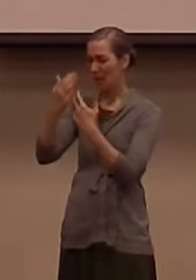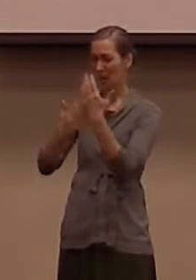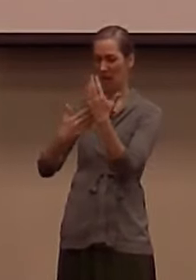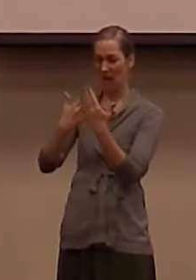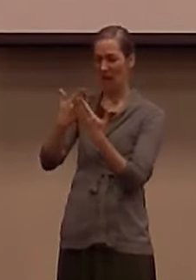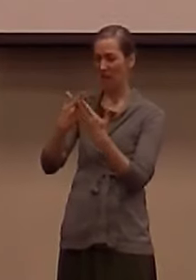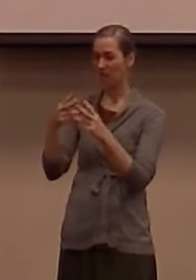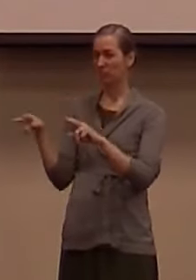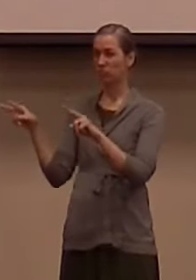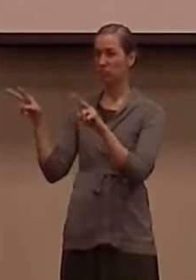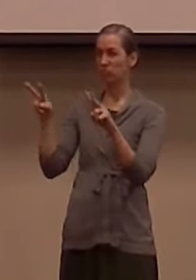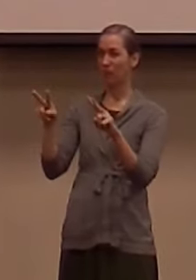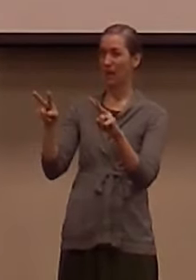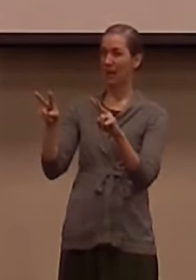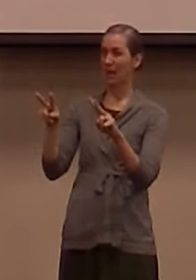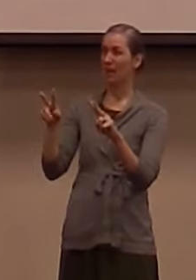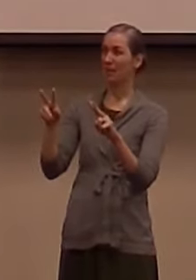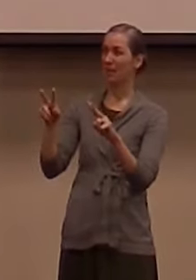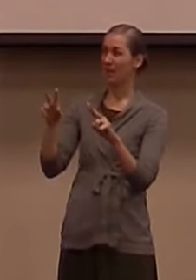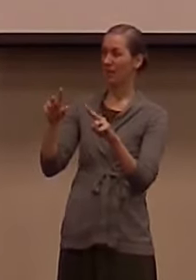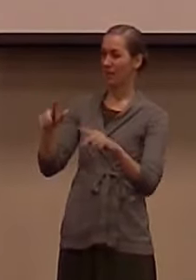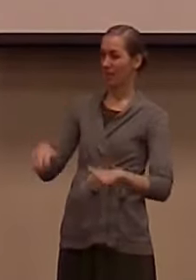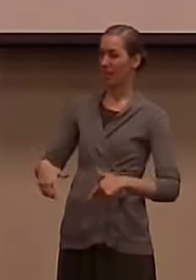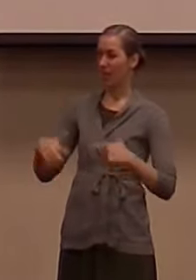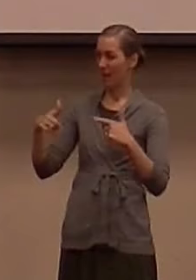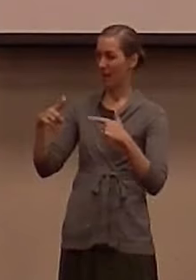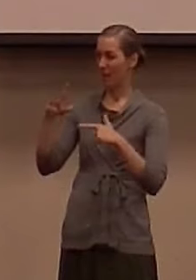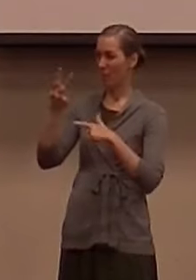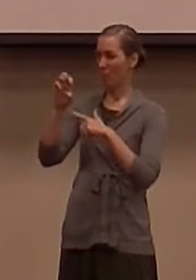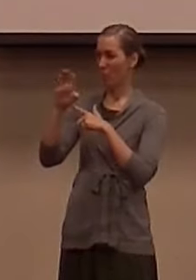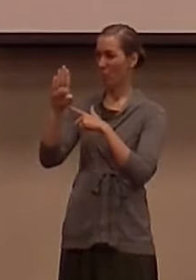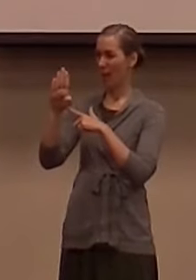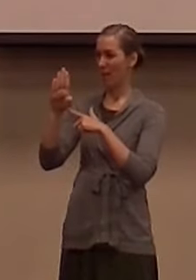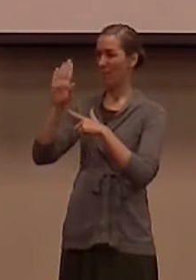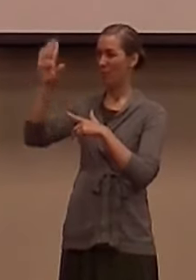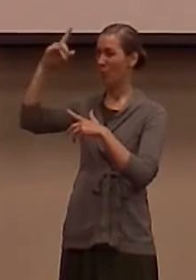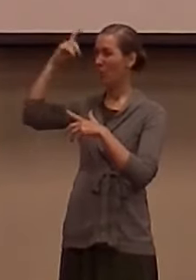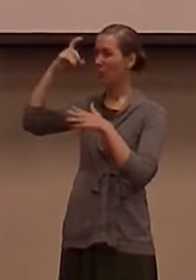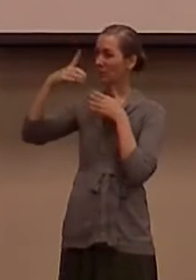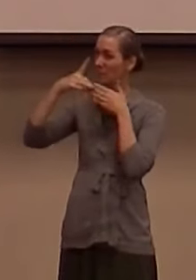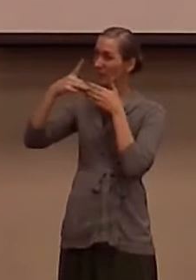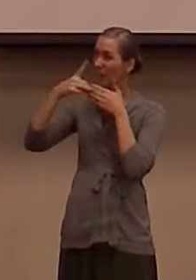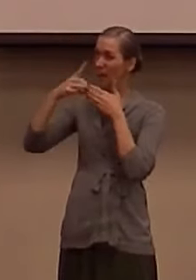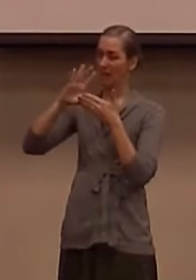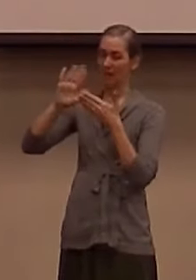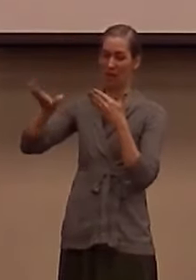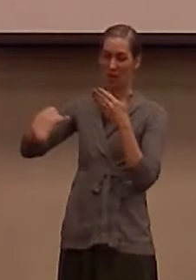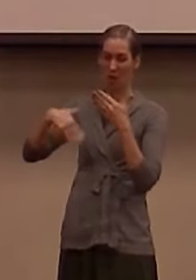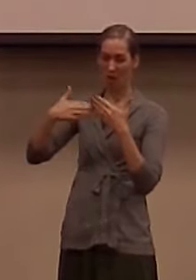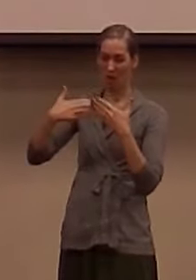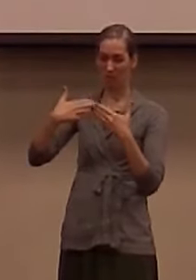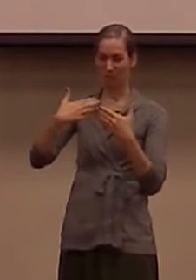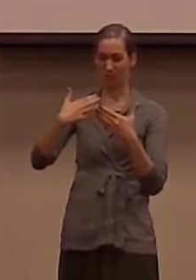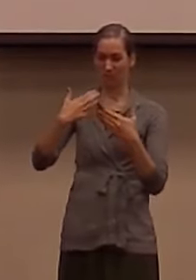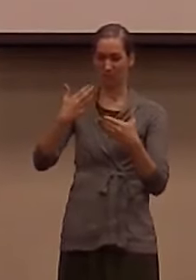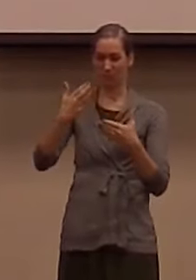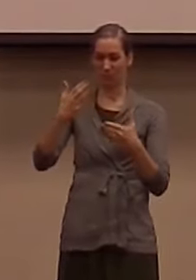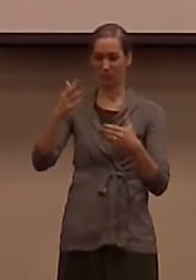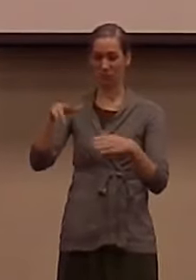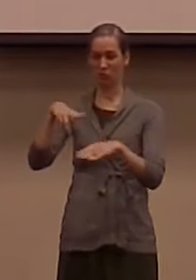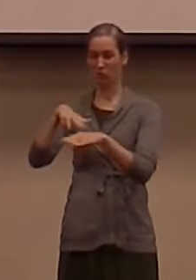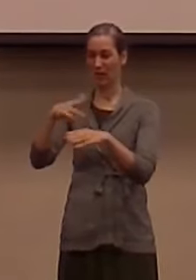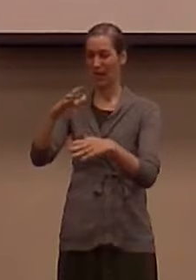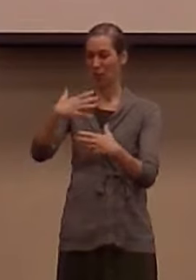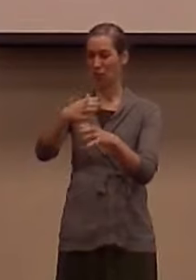how the web of life thou wisdom guideth, and all creation feedeth at thy board, then doth